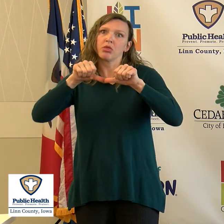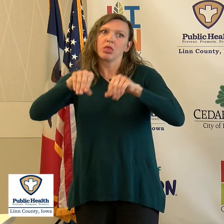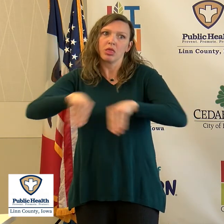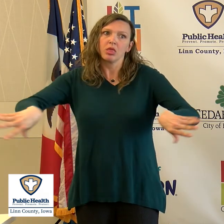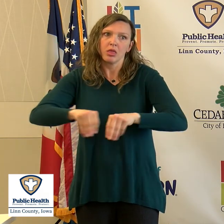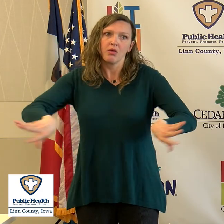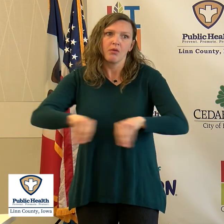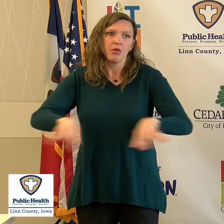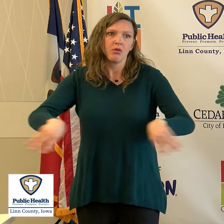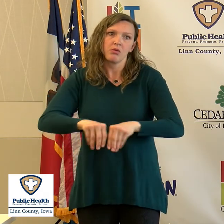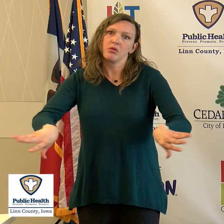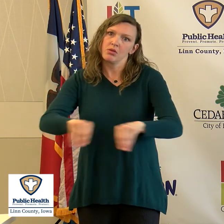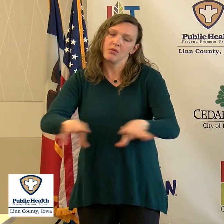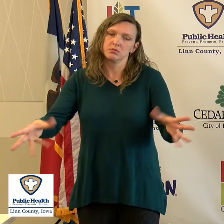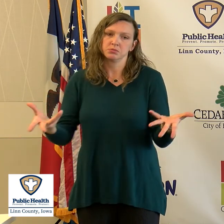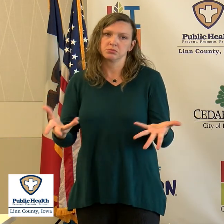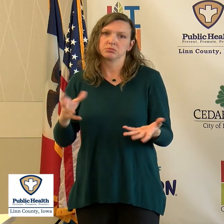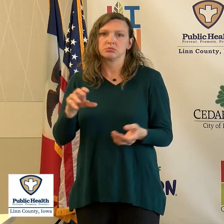COVID-19.